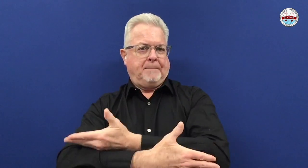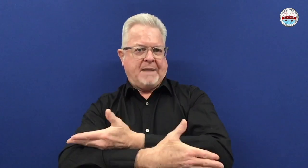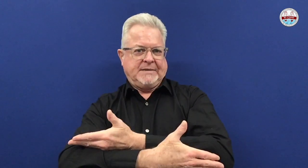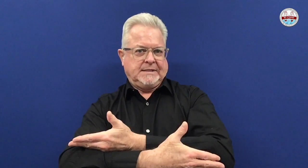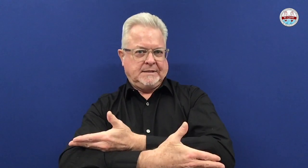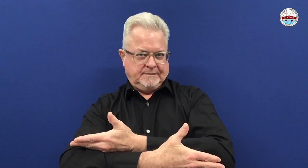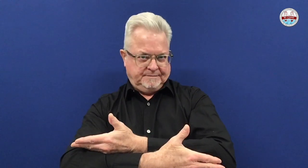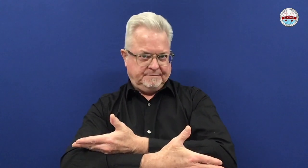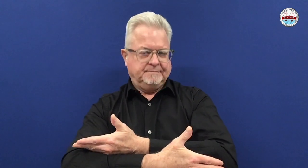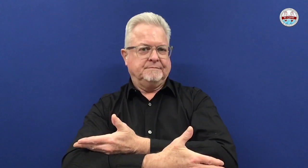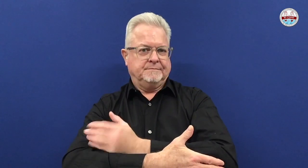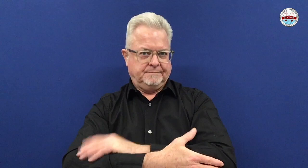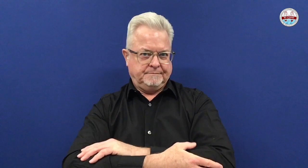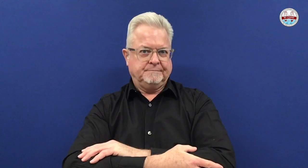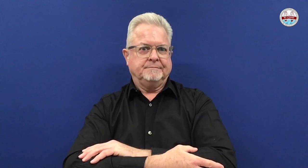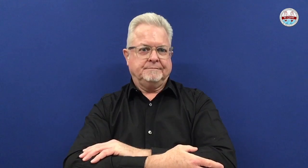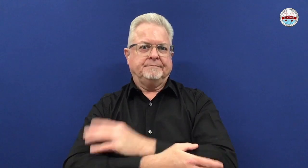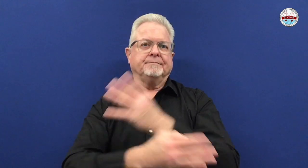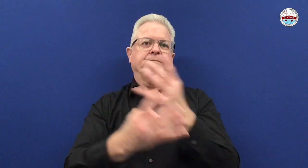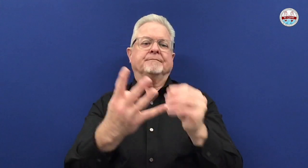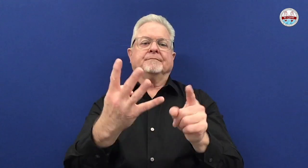So for babies, the doses are very small.